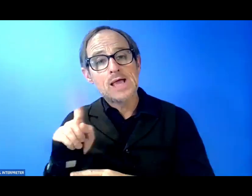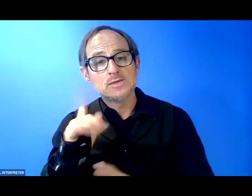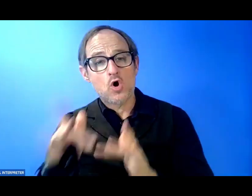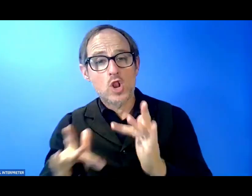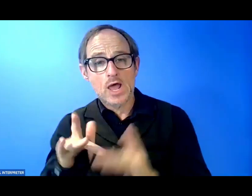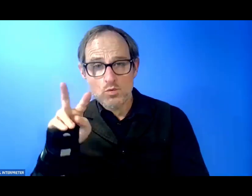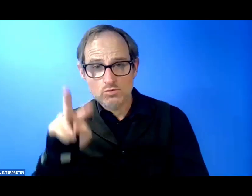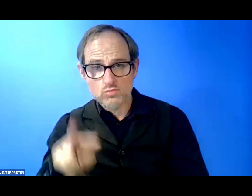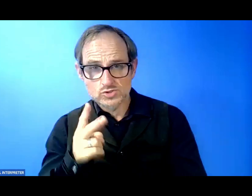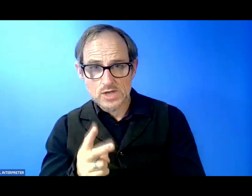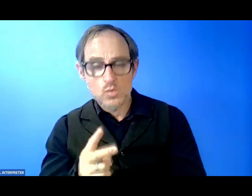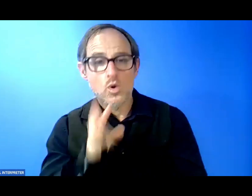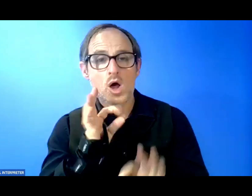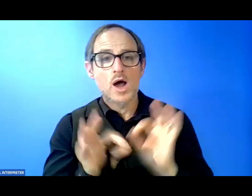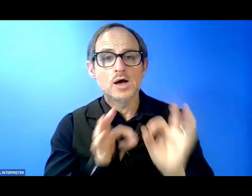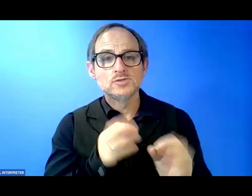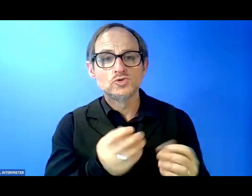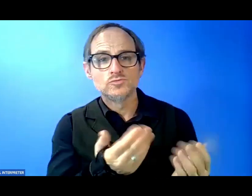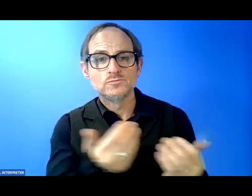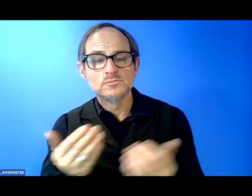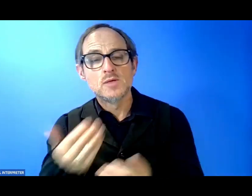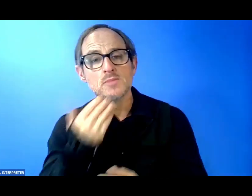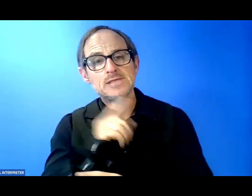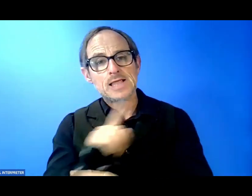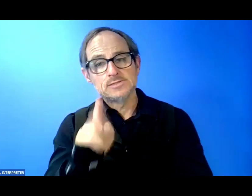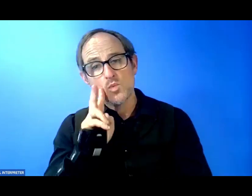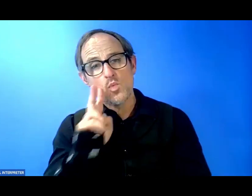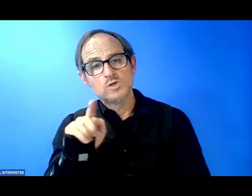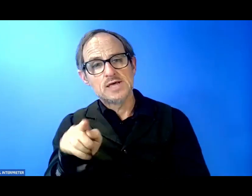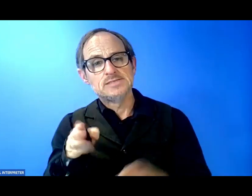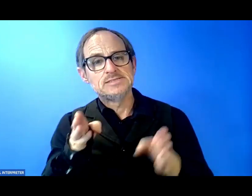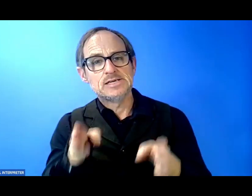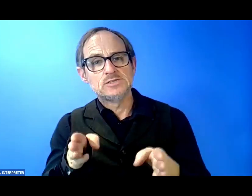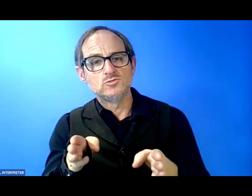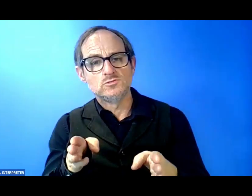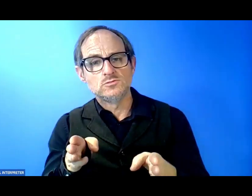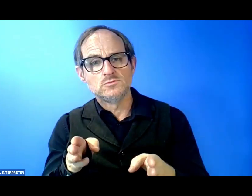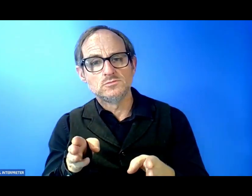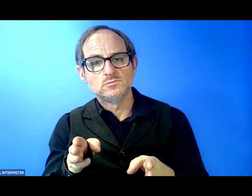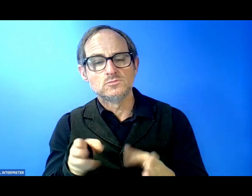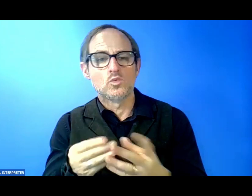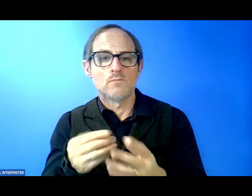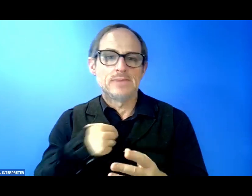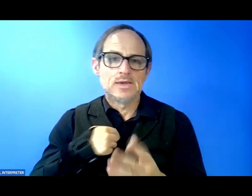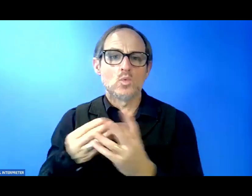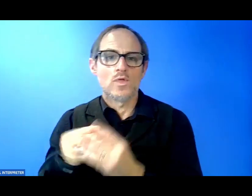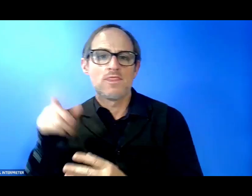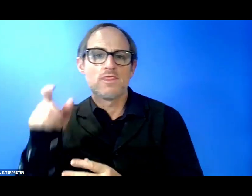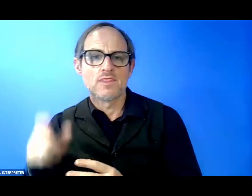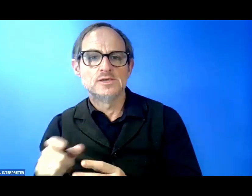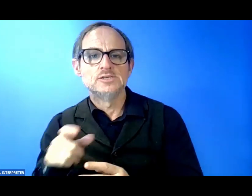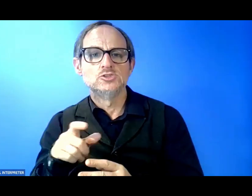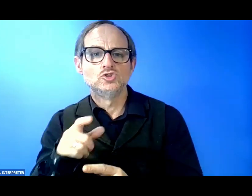invite everybody who's here now to go and watch that session in conversation with Janine Benyes, because